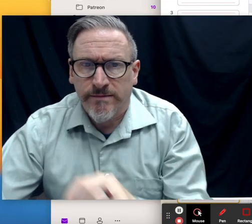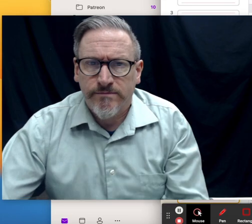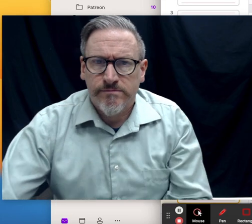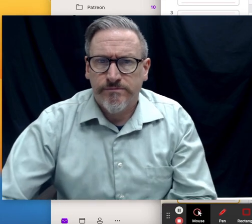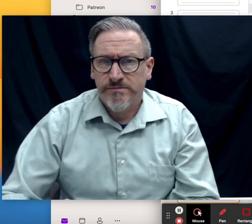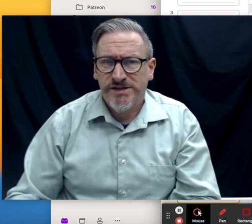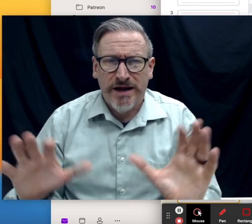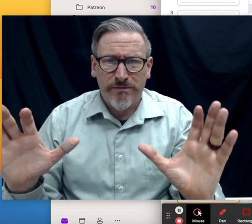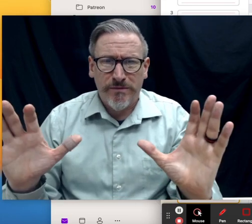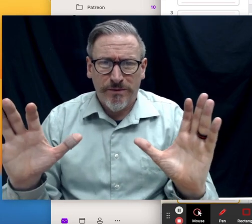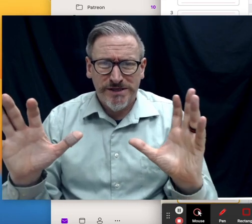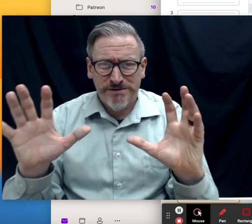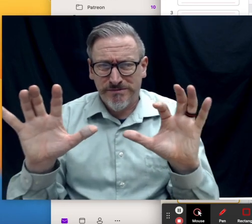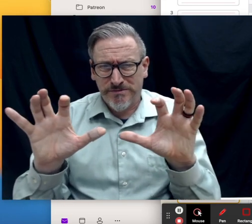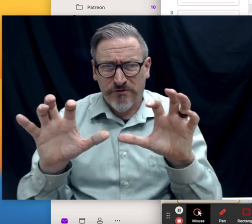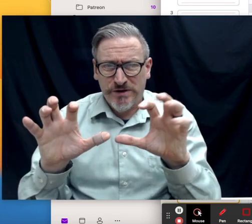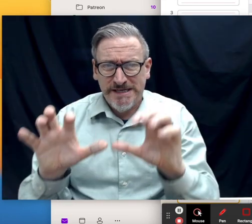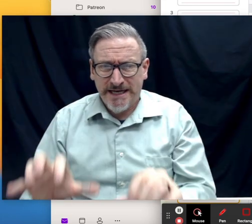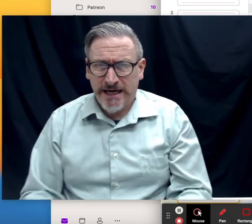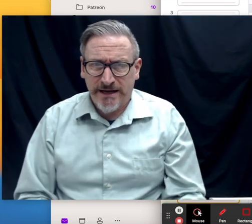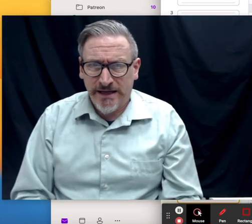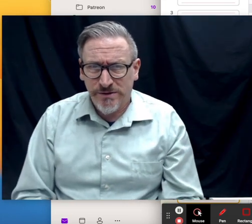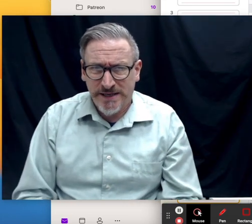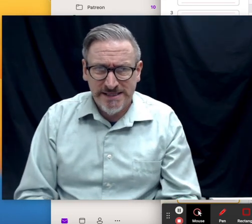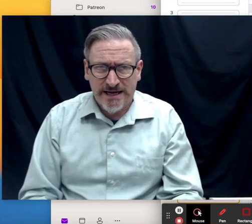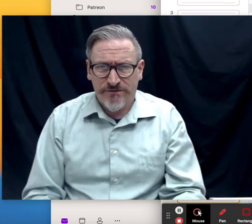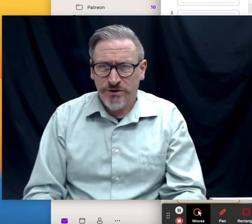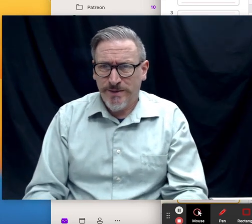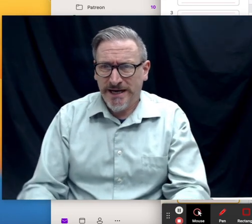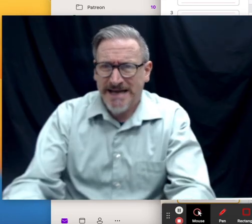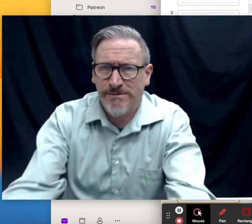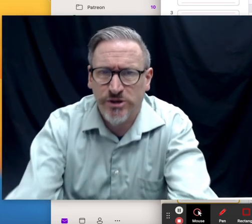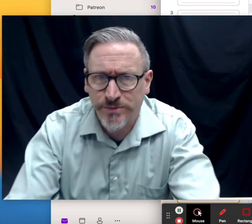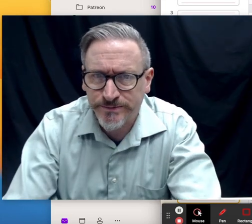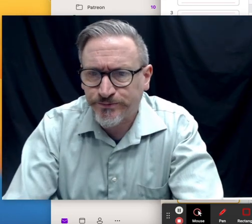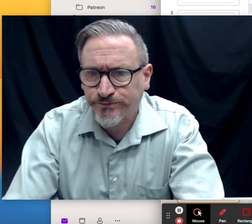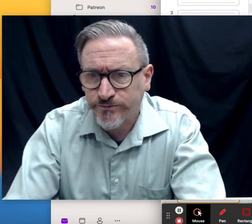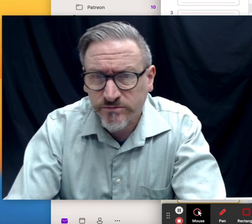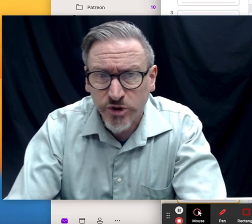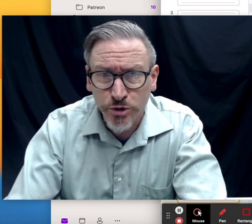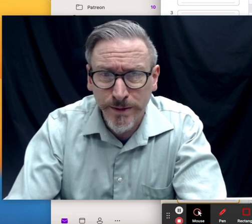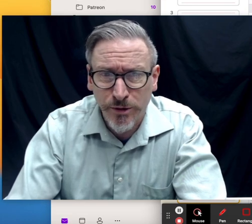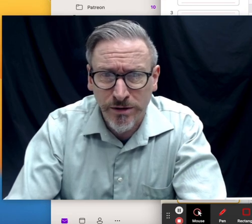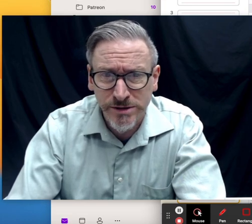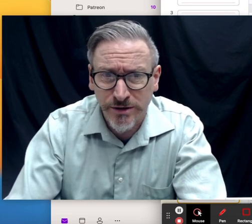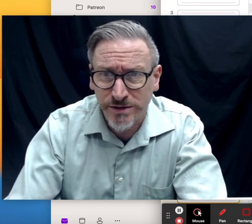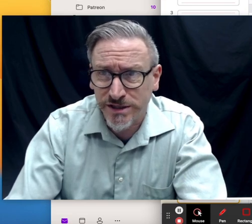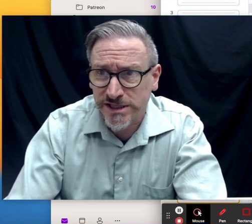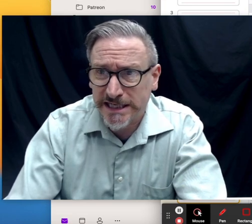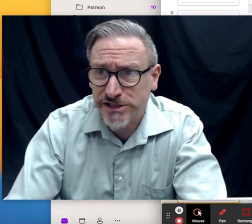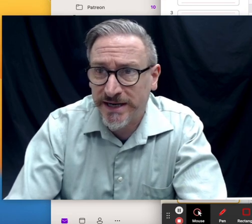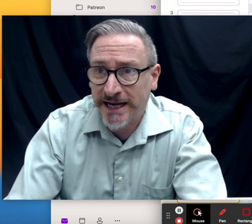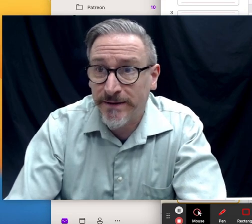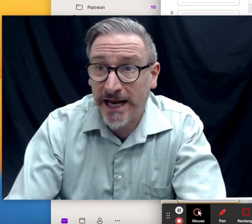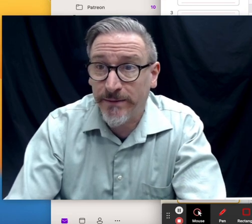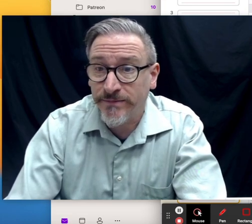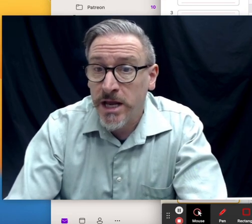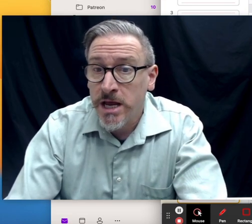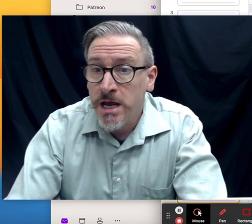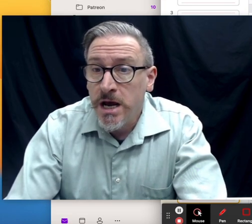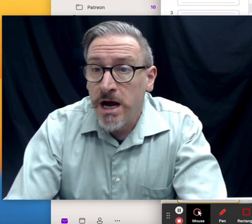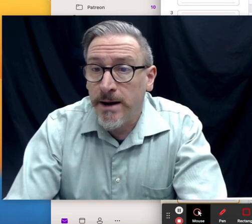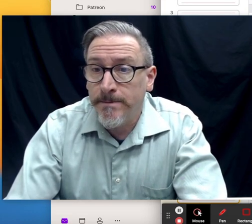Okay. Sorry, it was freezing, and I think it was because I had a few too many tabs open, or too many programs, although it looks like it's doing it again.